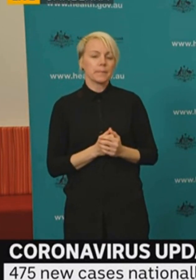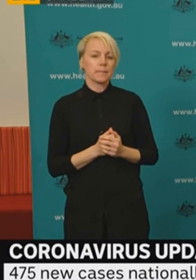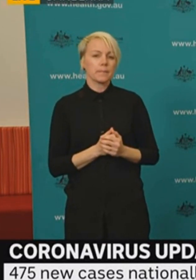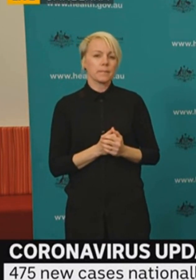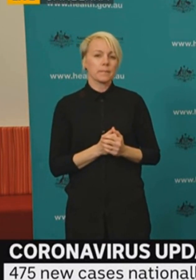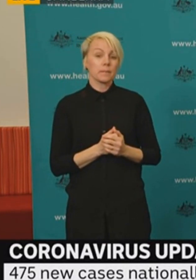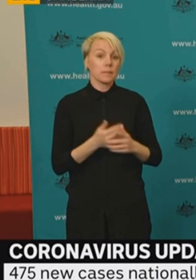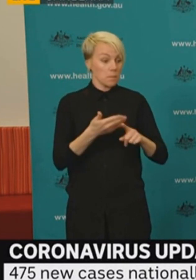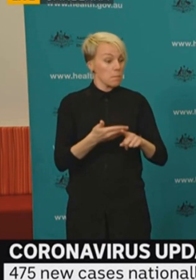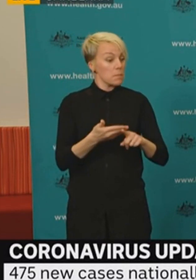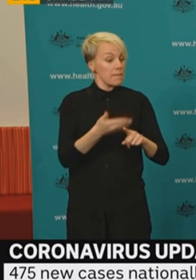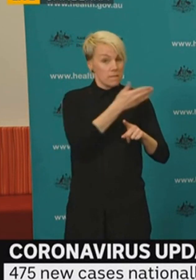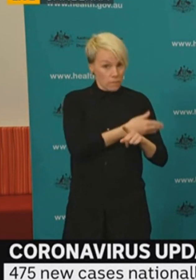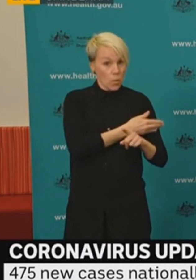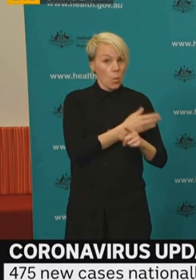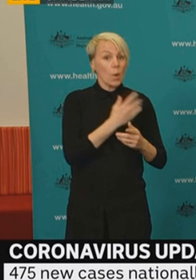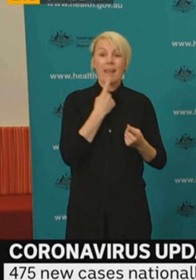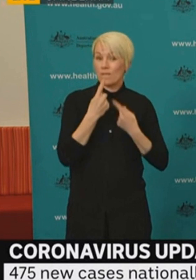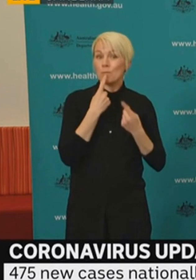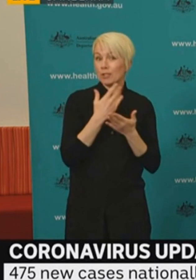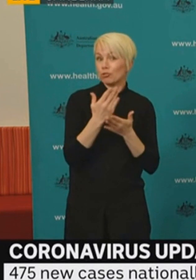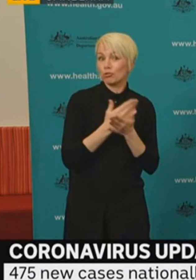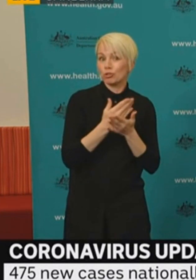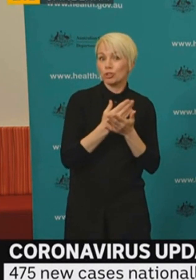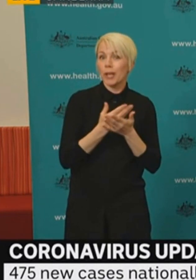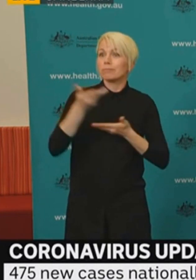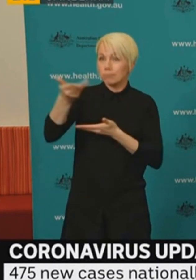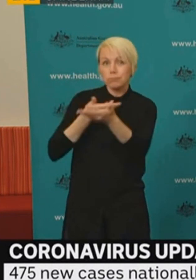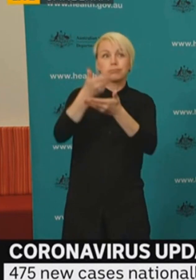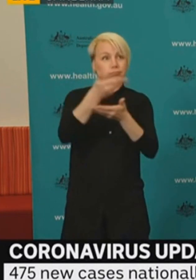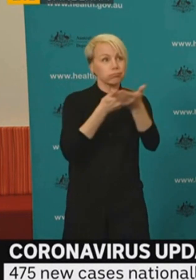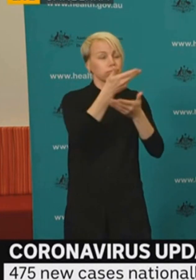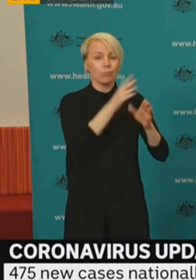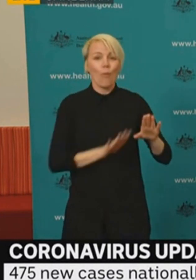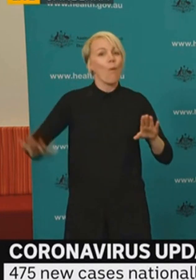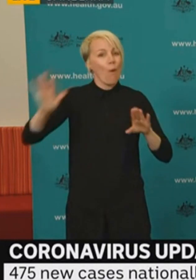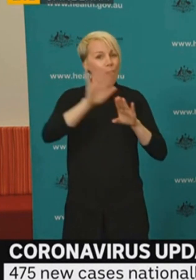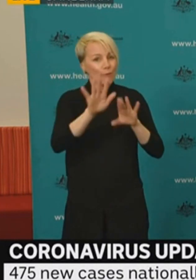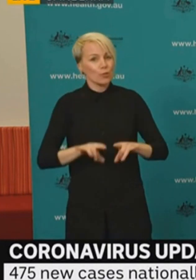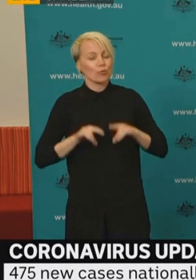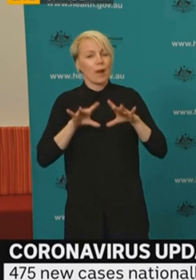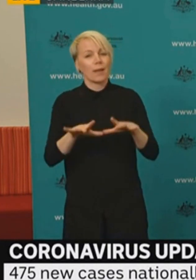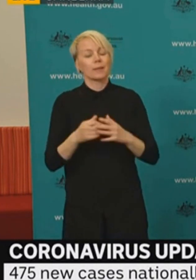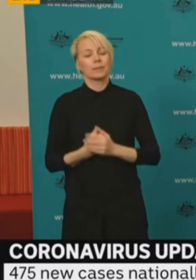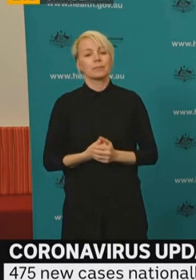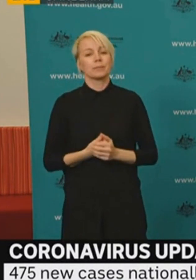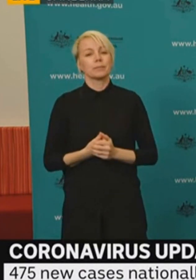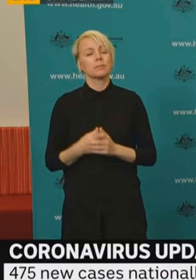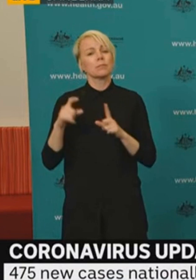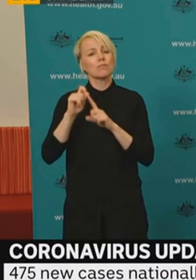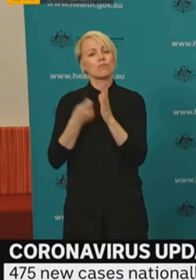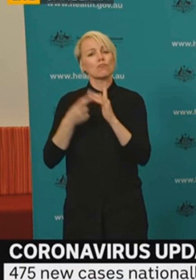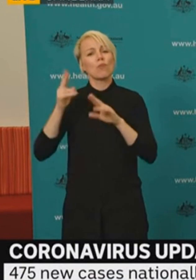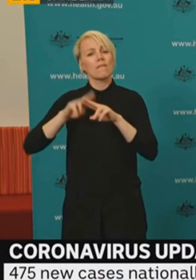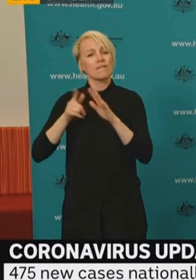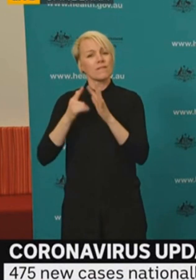with the AHPPC prior. We've been in long discussions and Professor Sutton and his colleagues